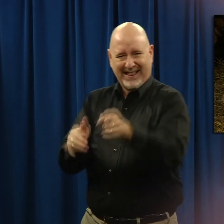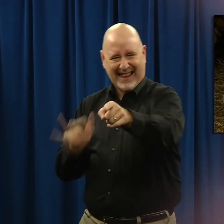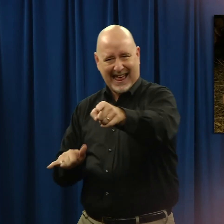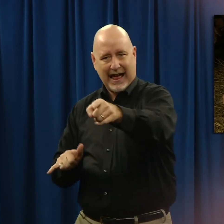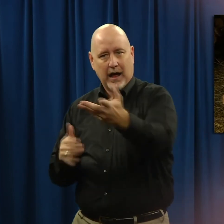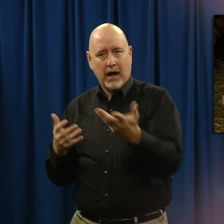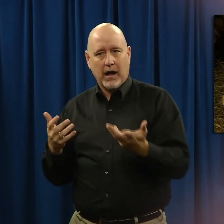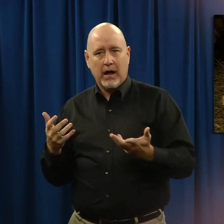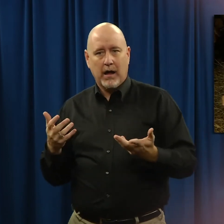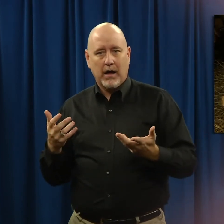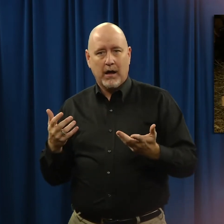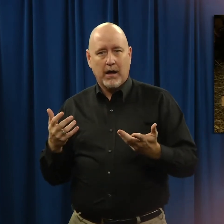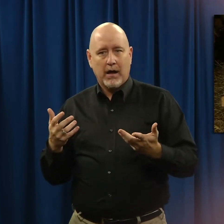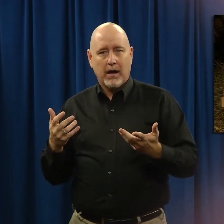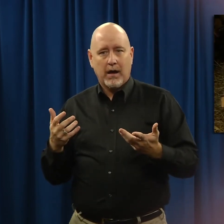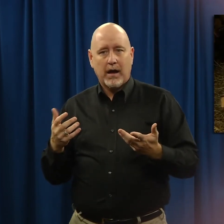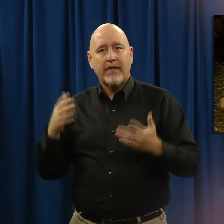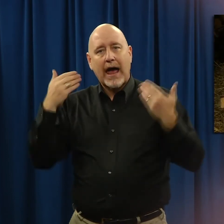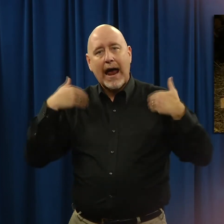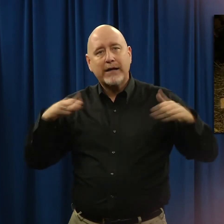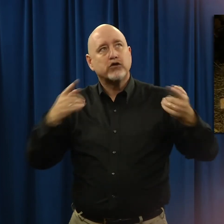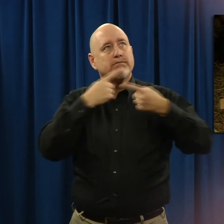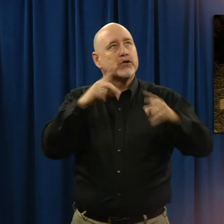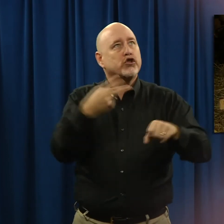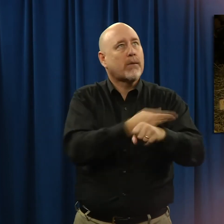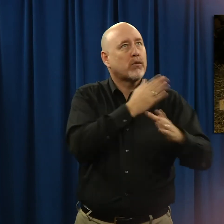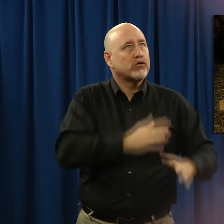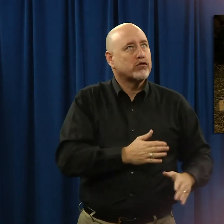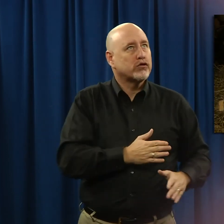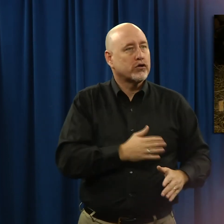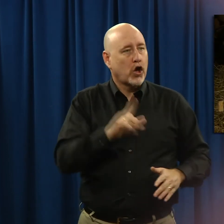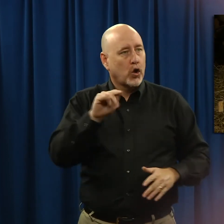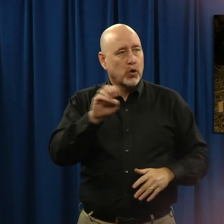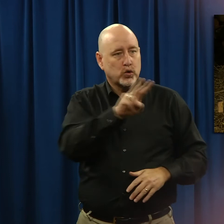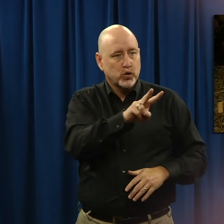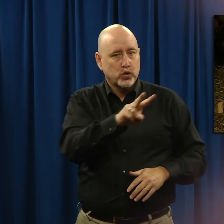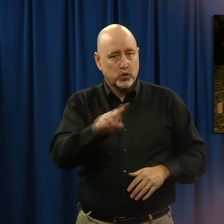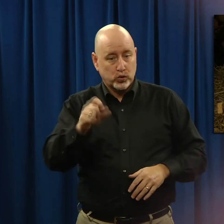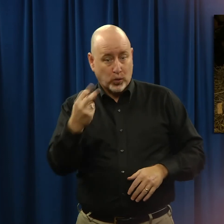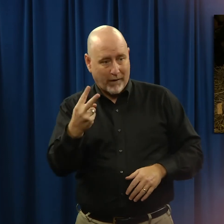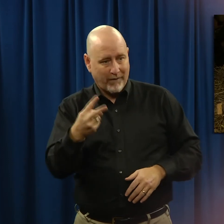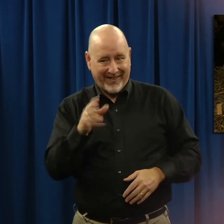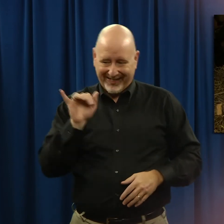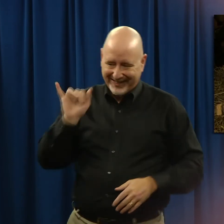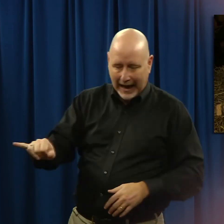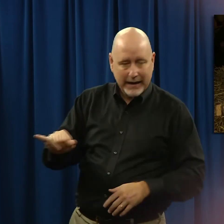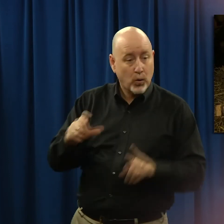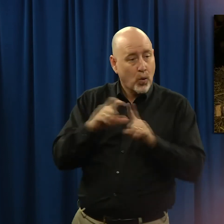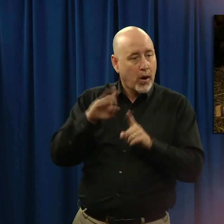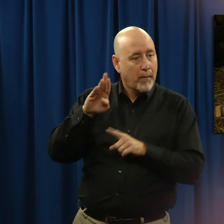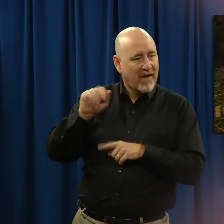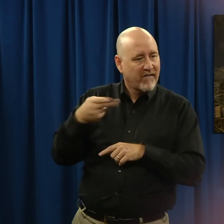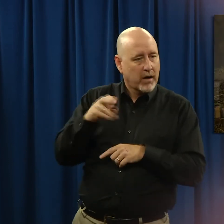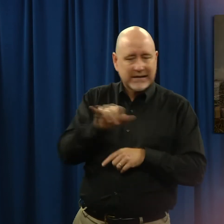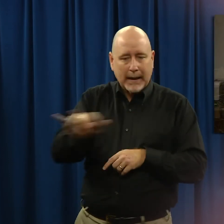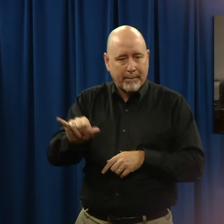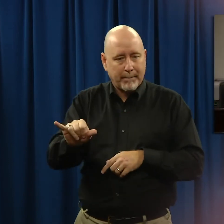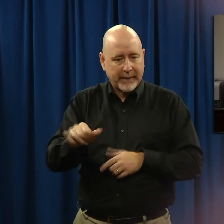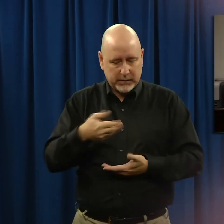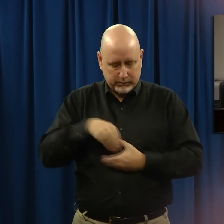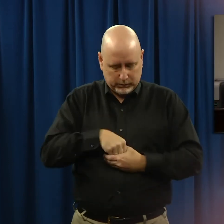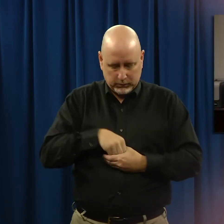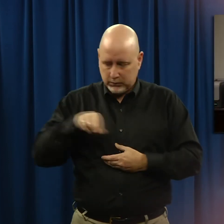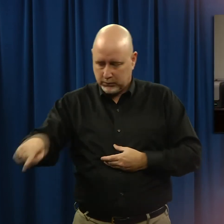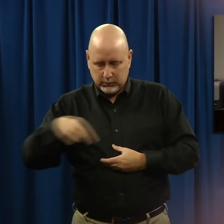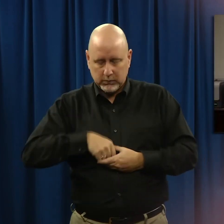of cloth, according to the angel's announcement to the shepherds in Luke 2, verse 12. So from God's perspective, there can